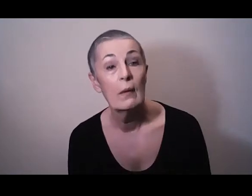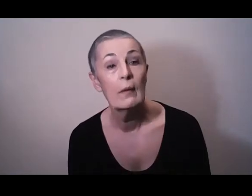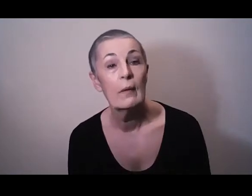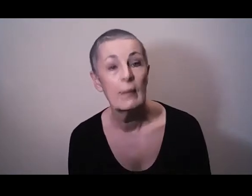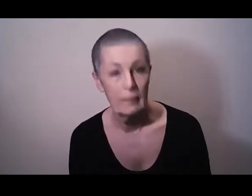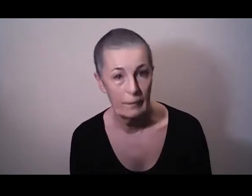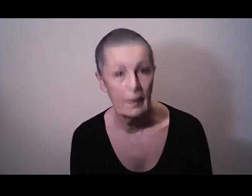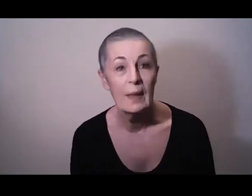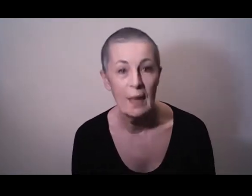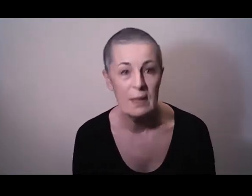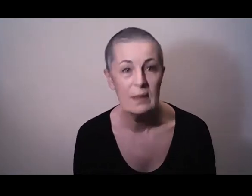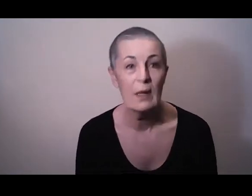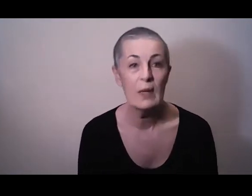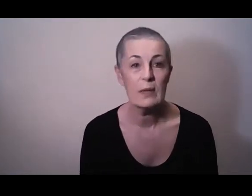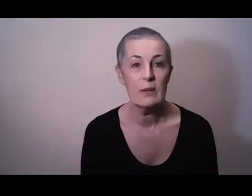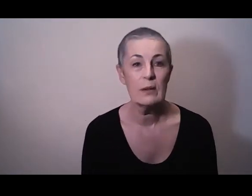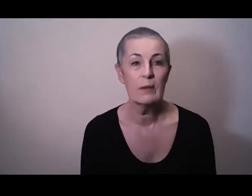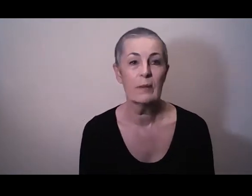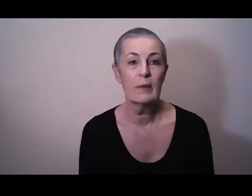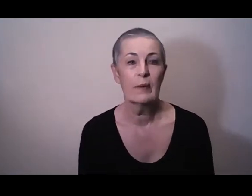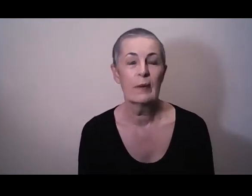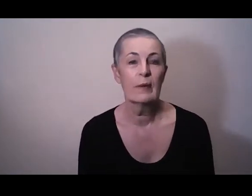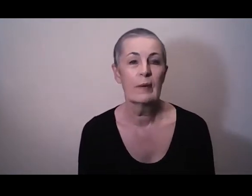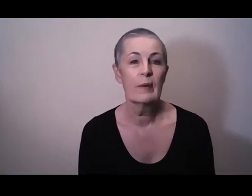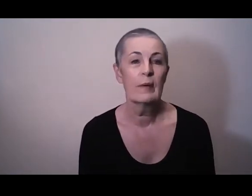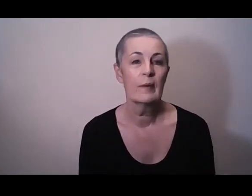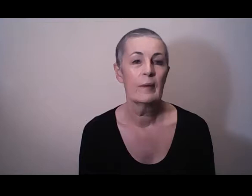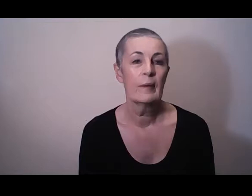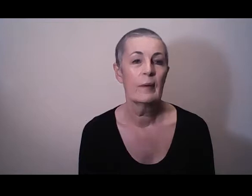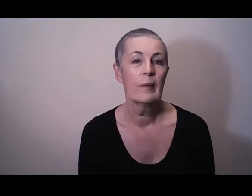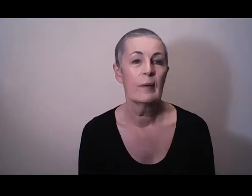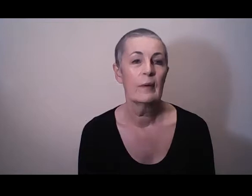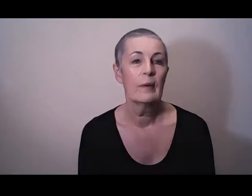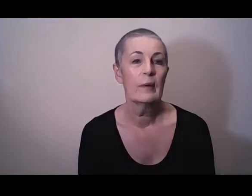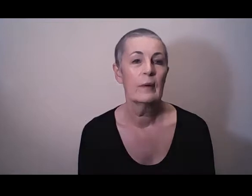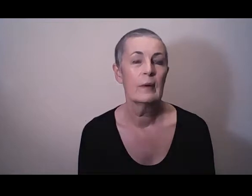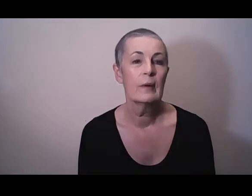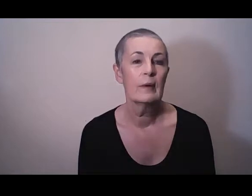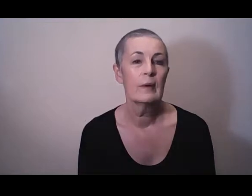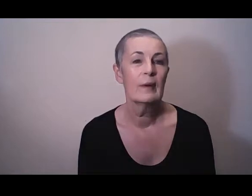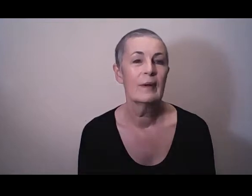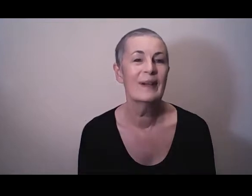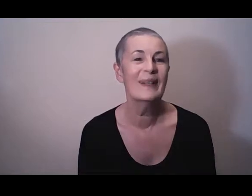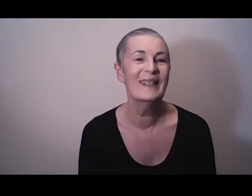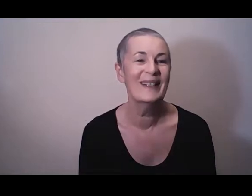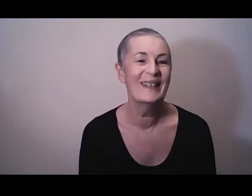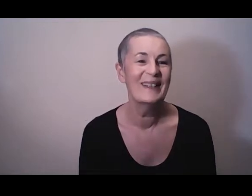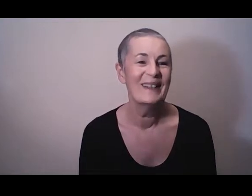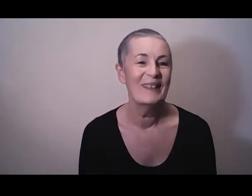It's not too bright, is it, Angie? No, that's good. The light here is blinding me a bit.